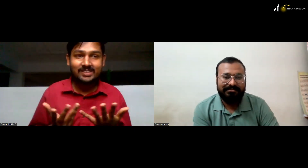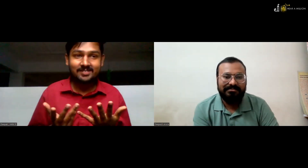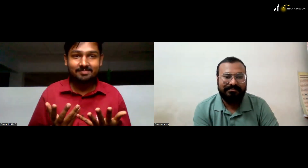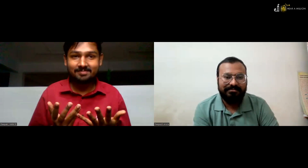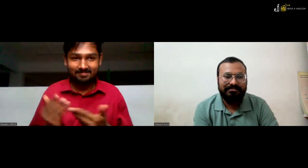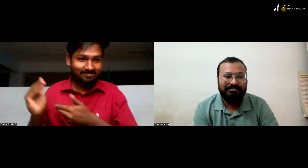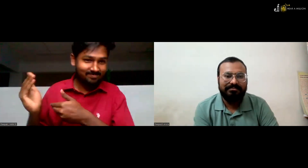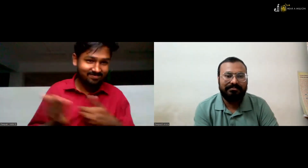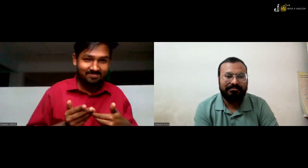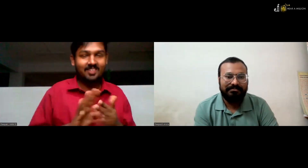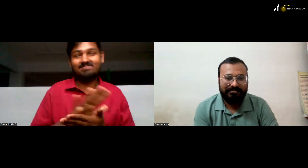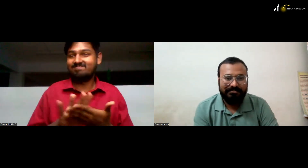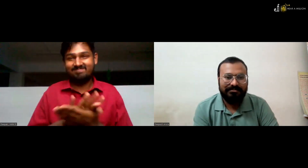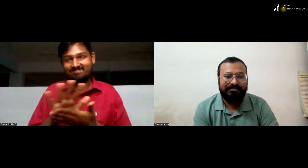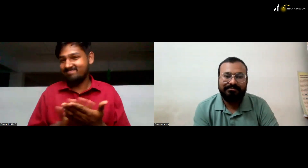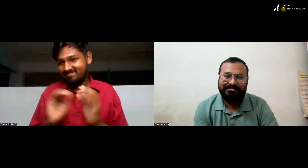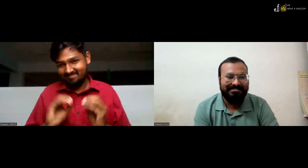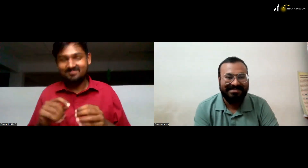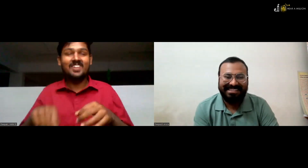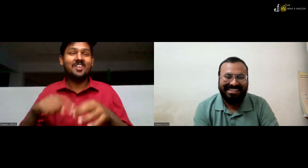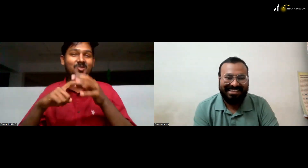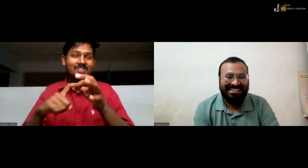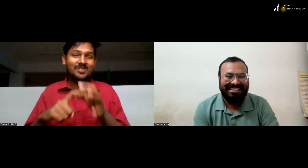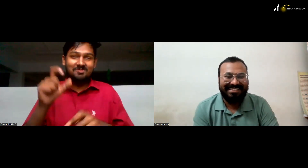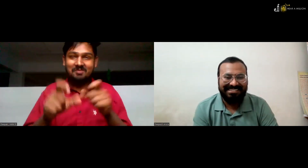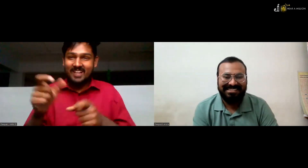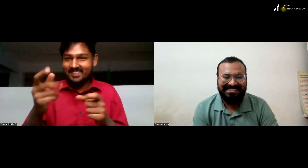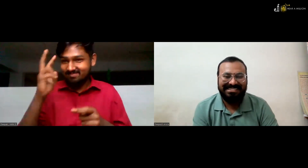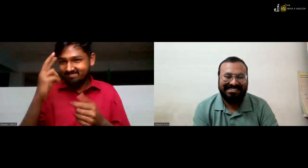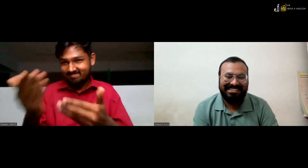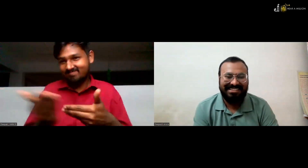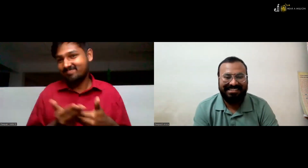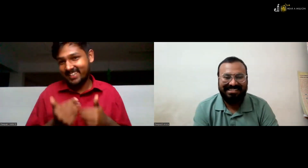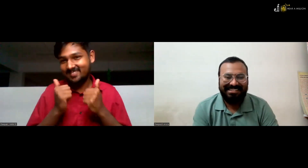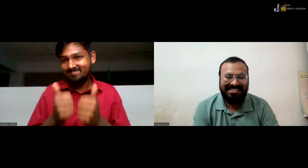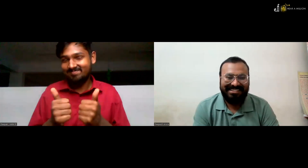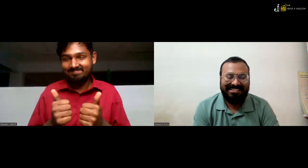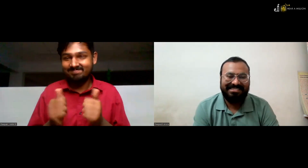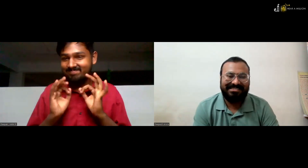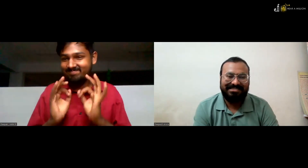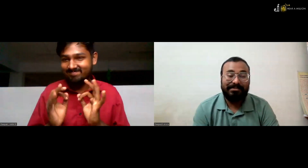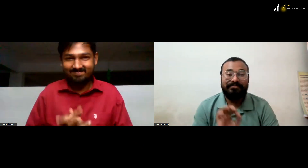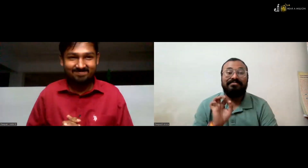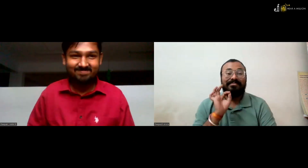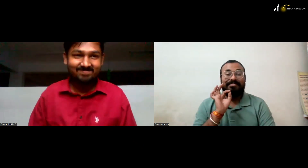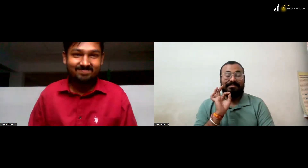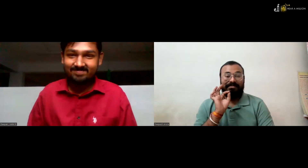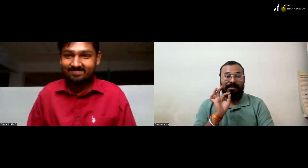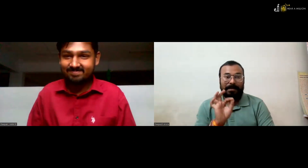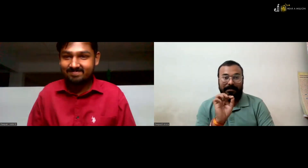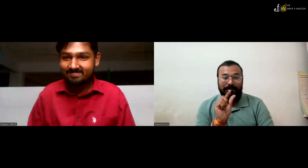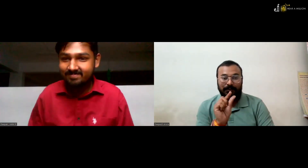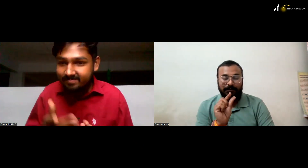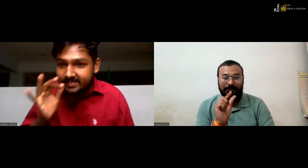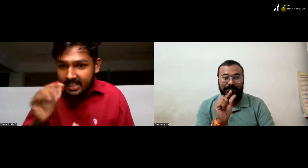perfectly. Thank you so much. So next, we don't have any other panelists. So now, if there are any doubts